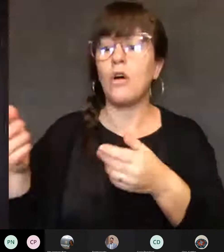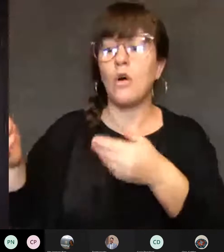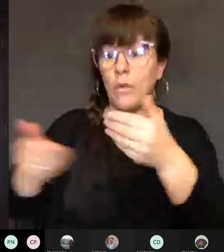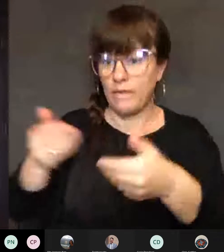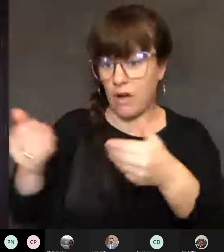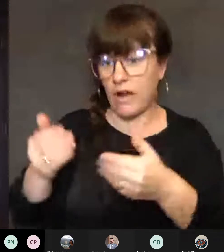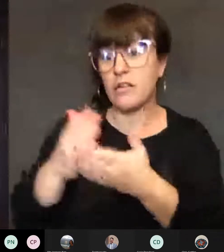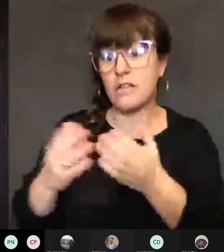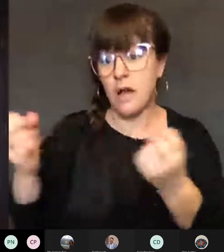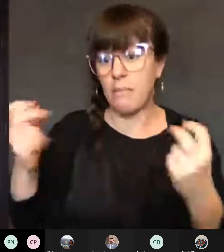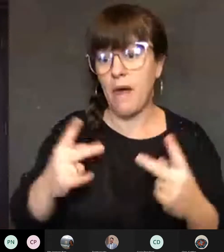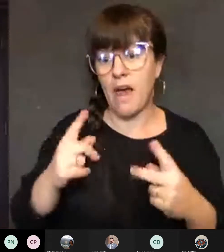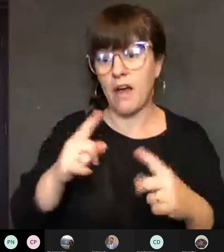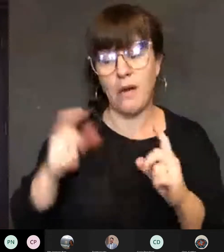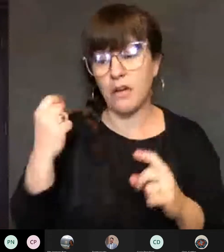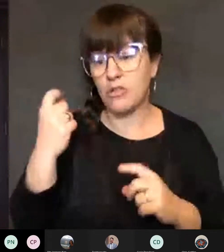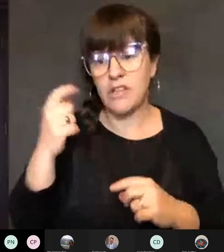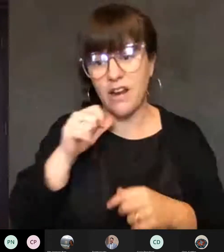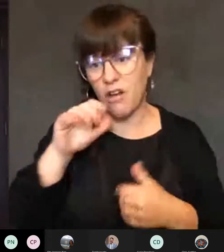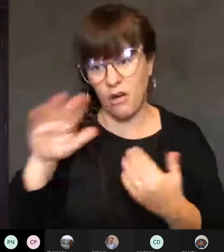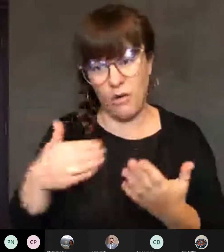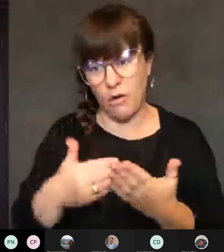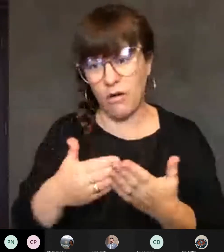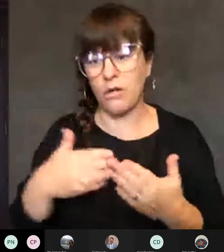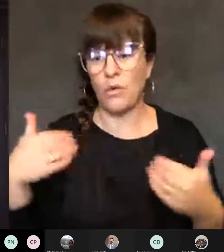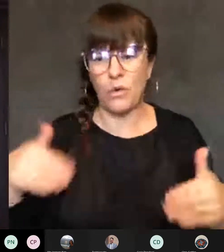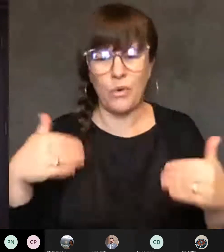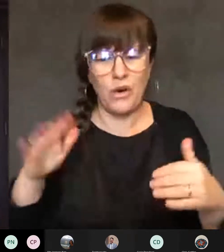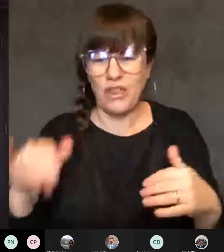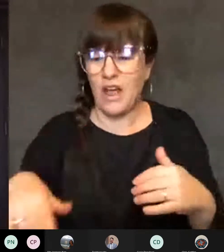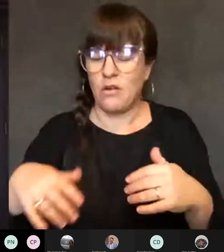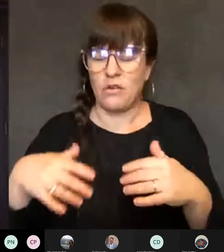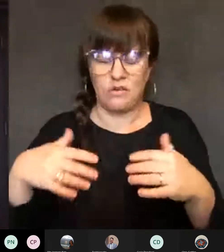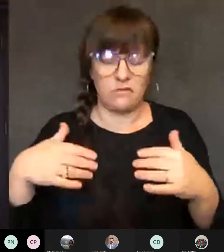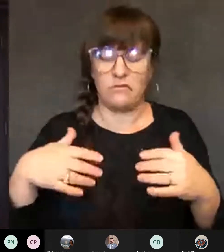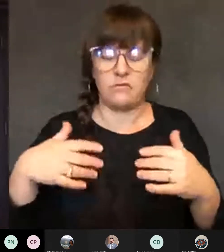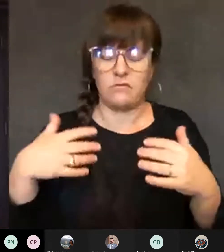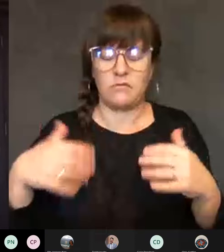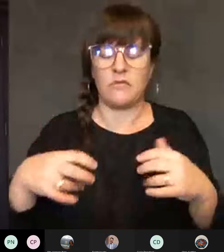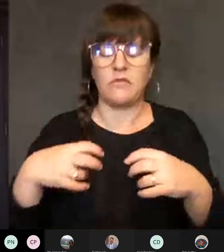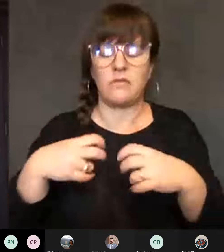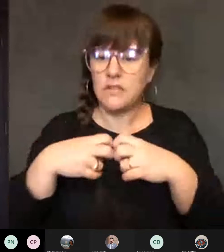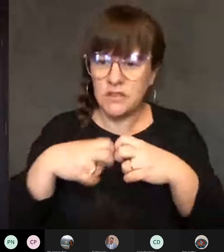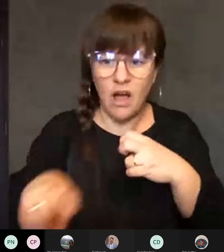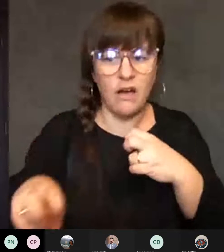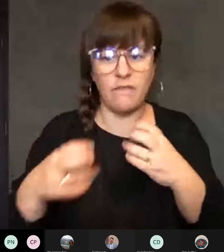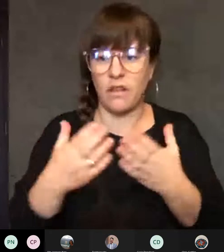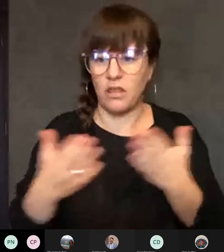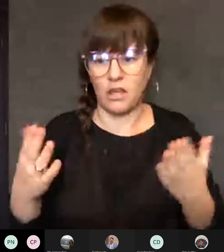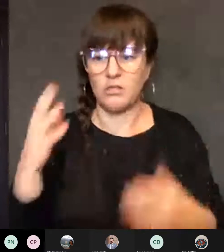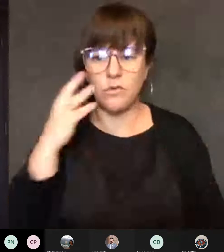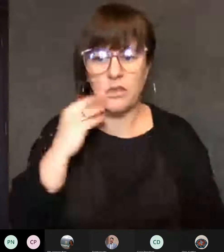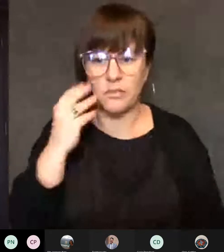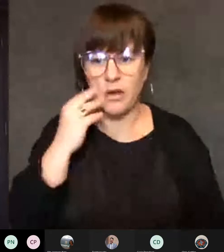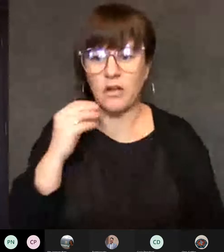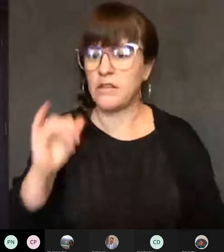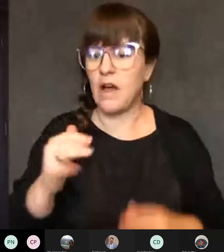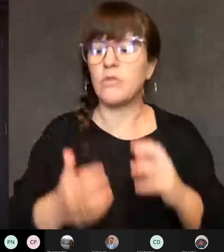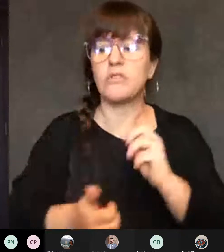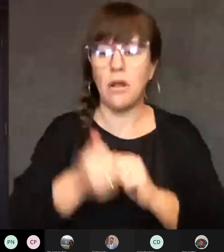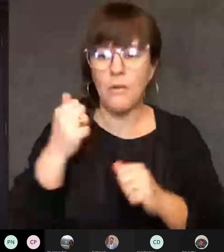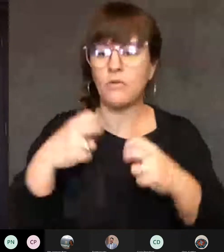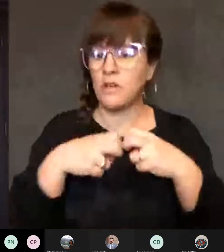them. That was a brutal thing to have to go through. I will have to tell you, that's one of the most difficult things I have